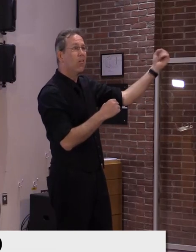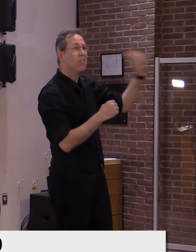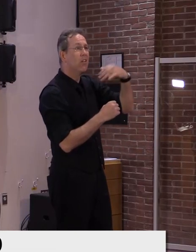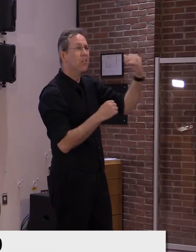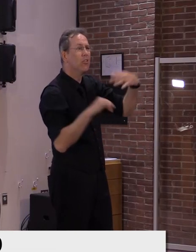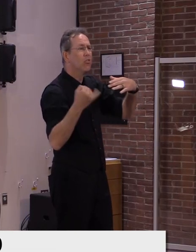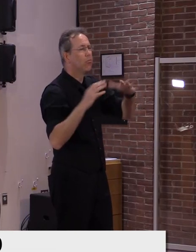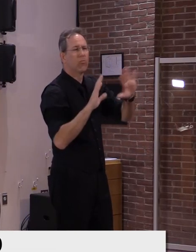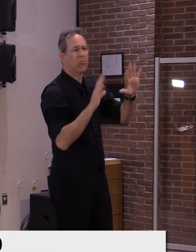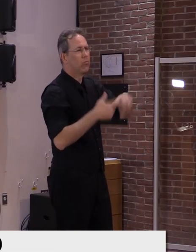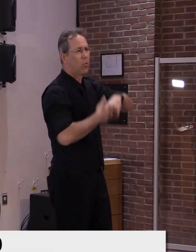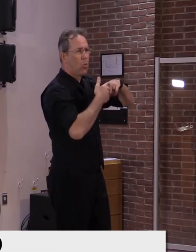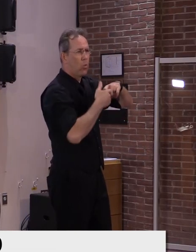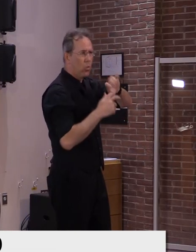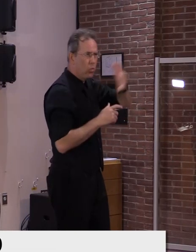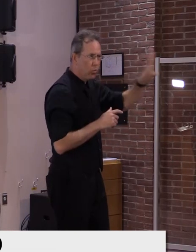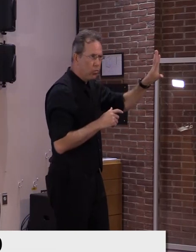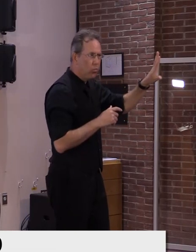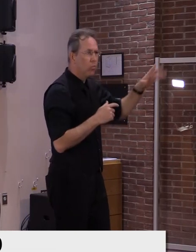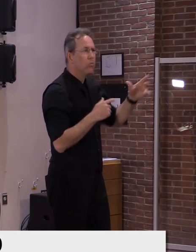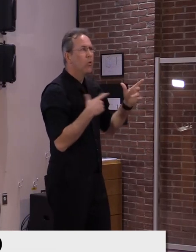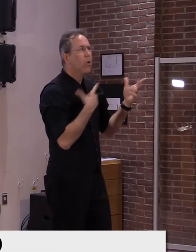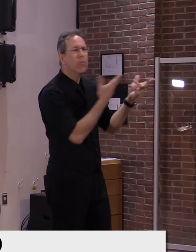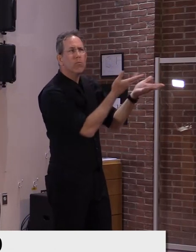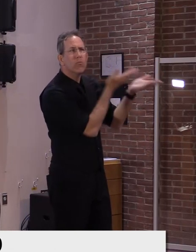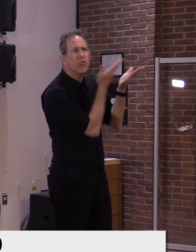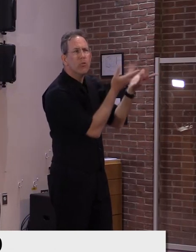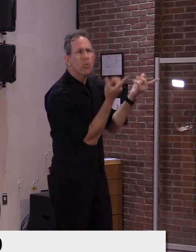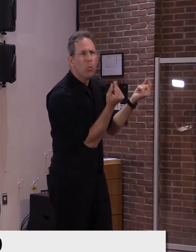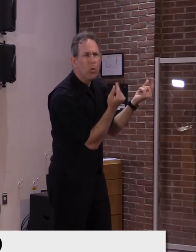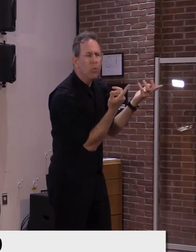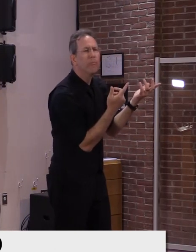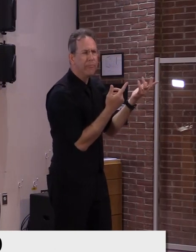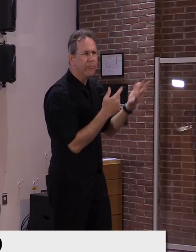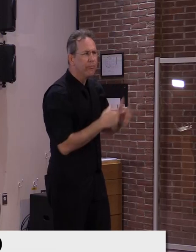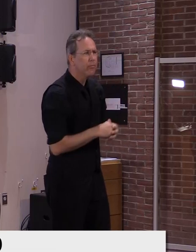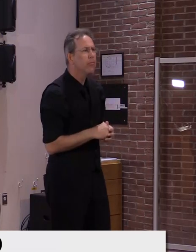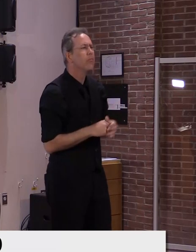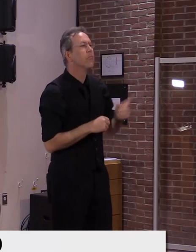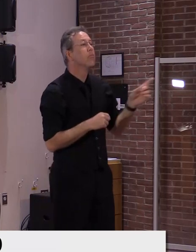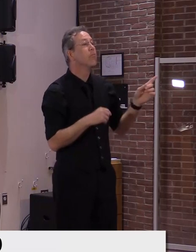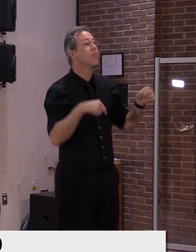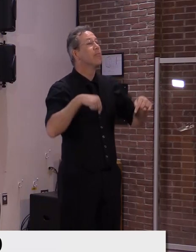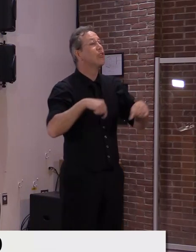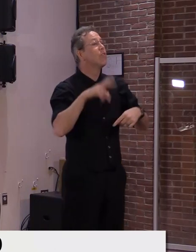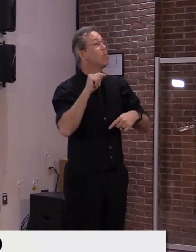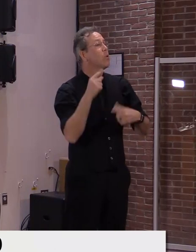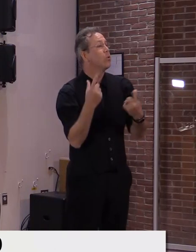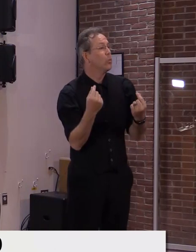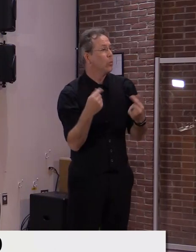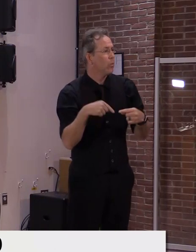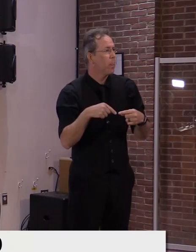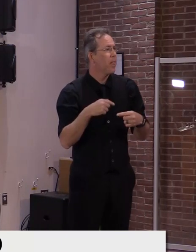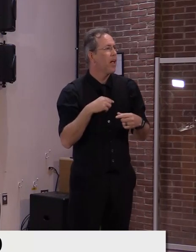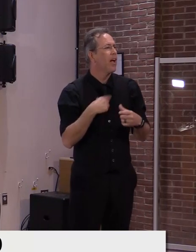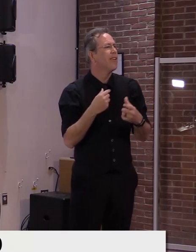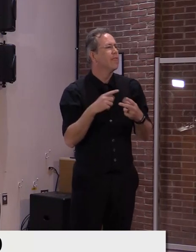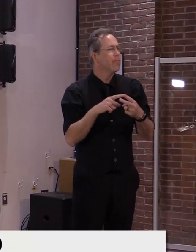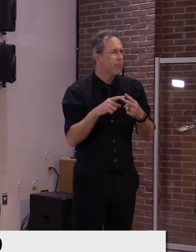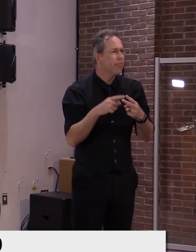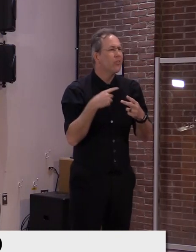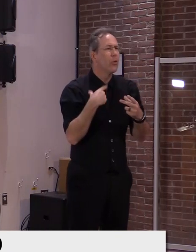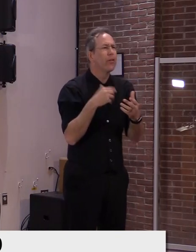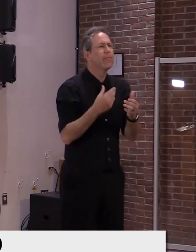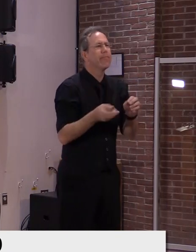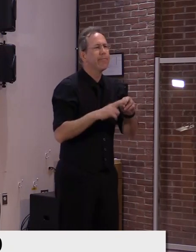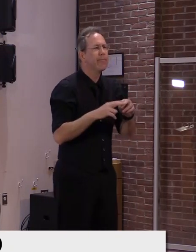make recommendations. Here in Vermont, this delay is approximately 2,000 appointments today and